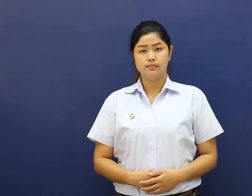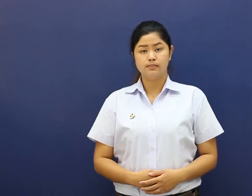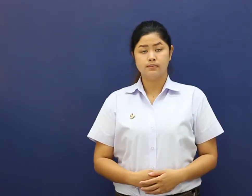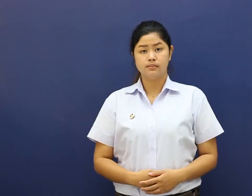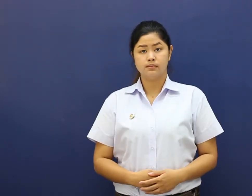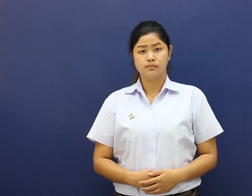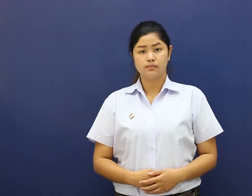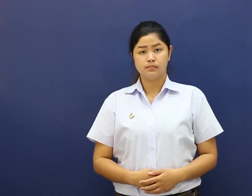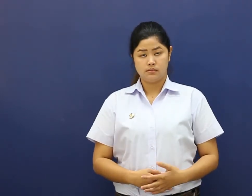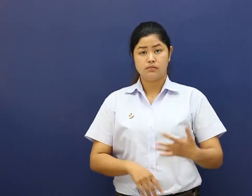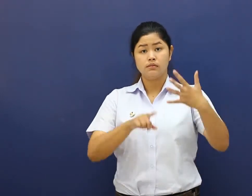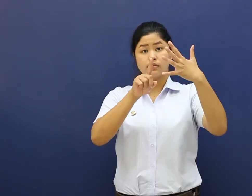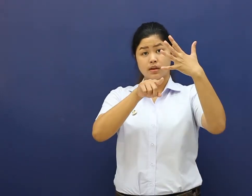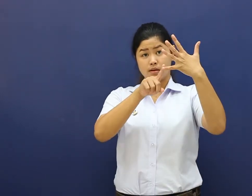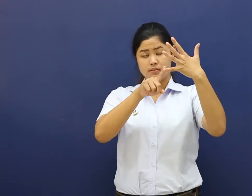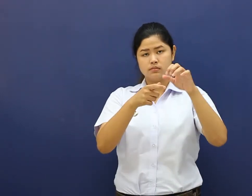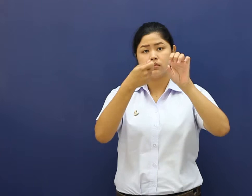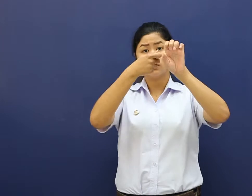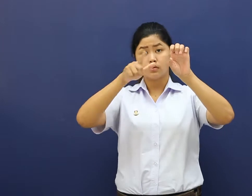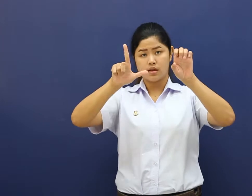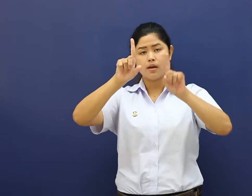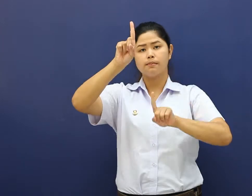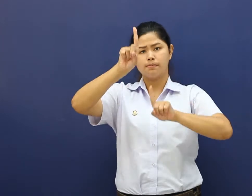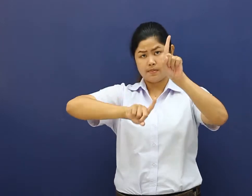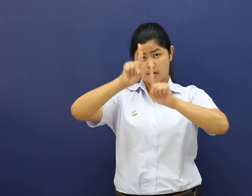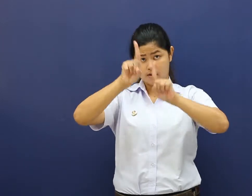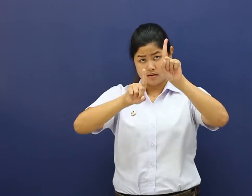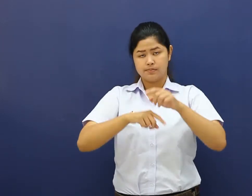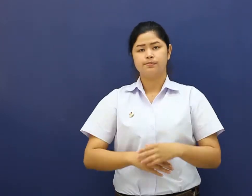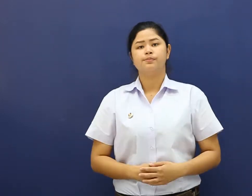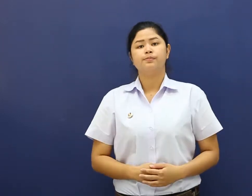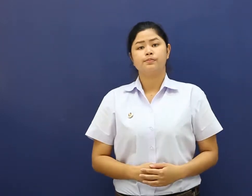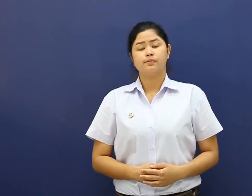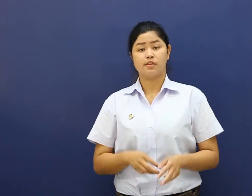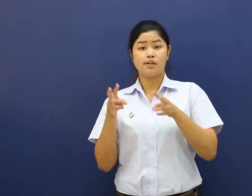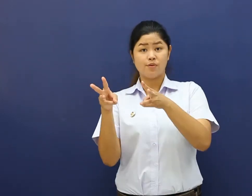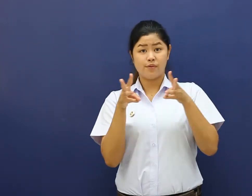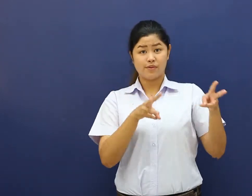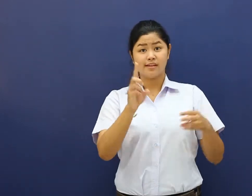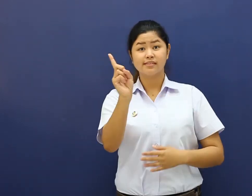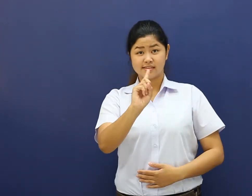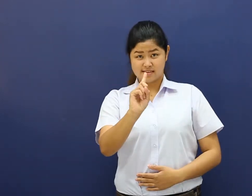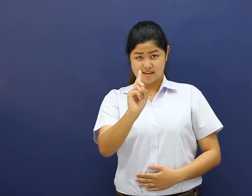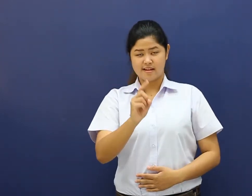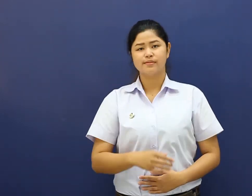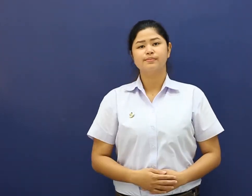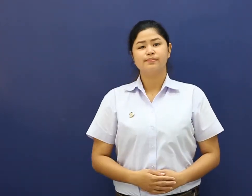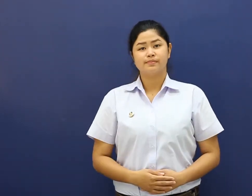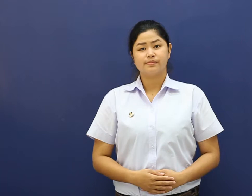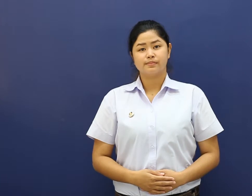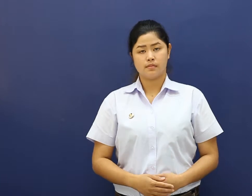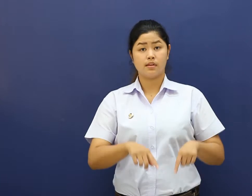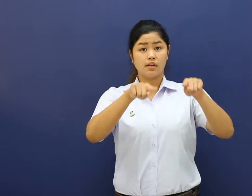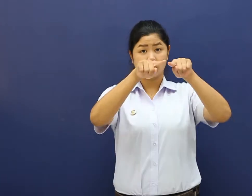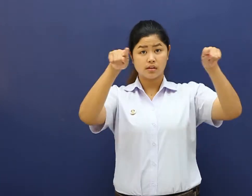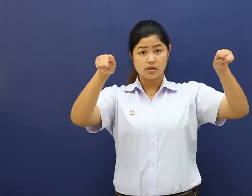Step 5. Evaluation. We use a questionnaire to ask deaf students who test the